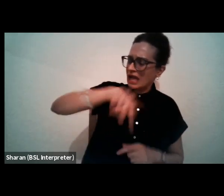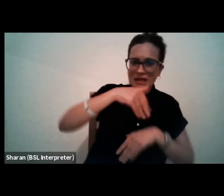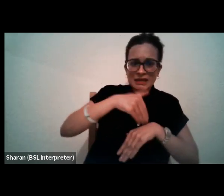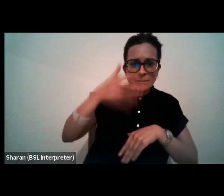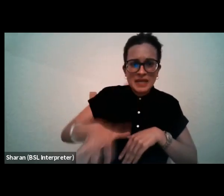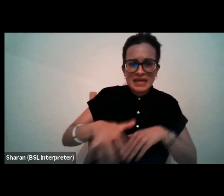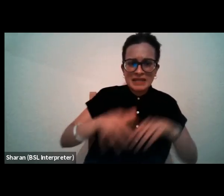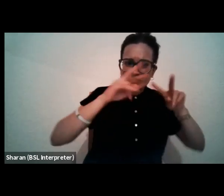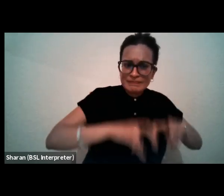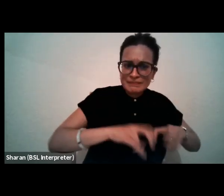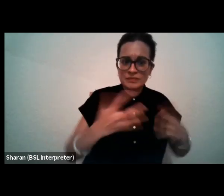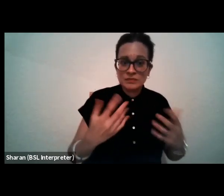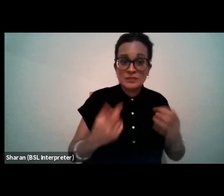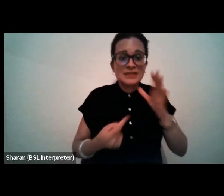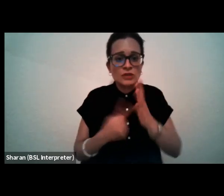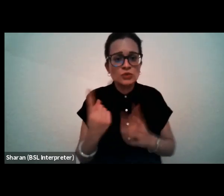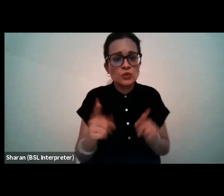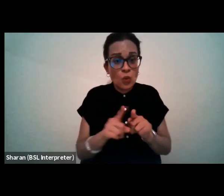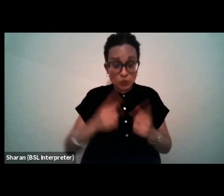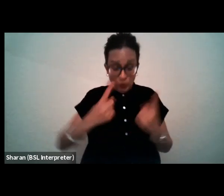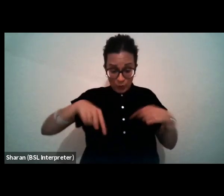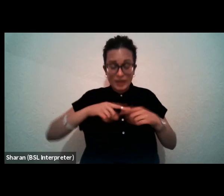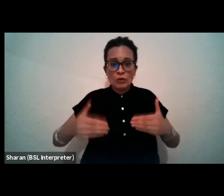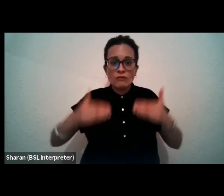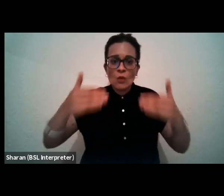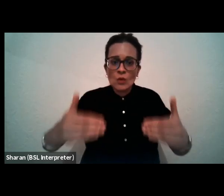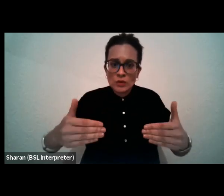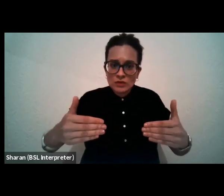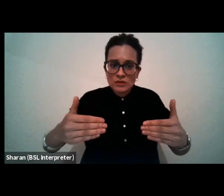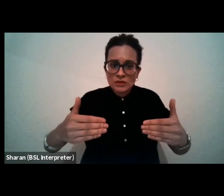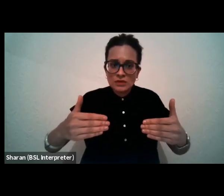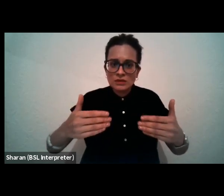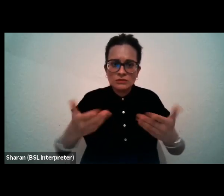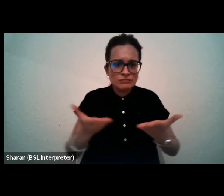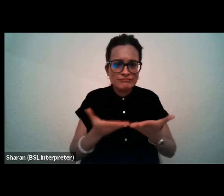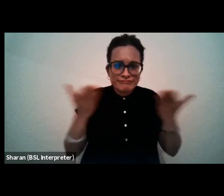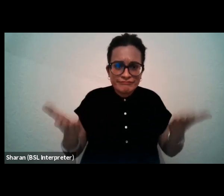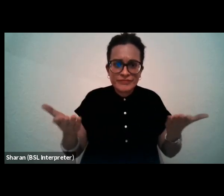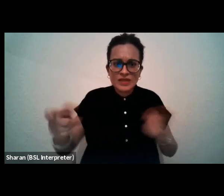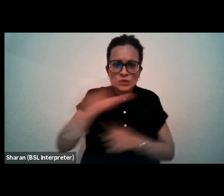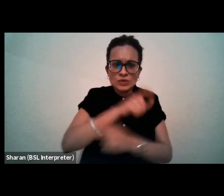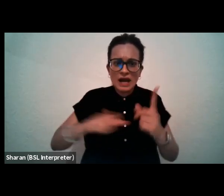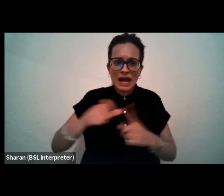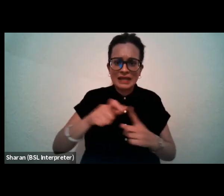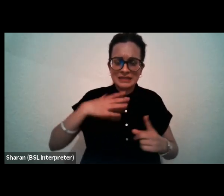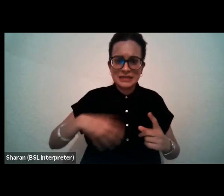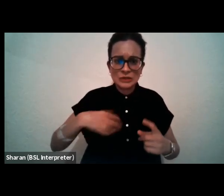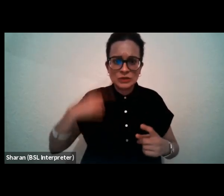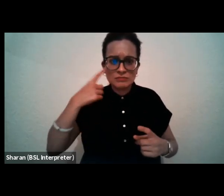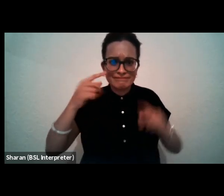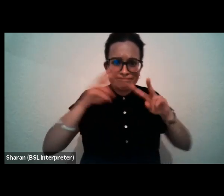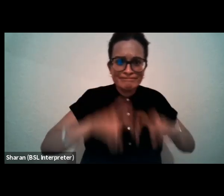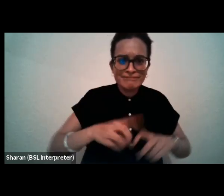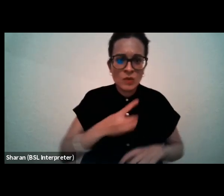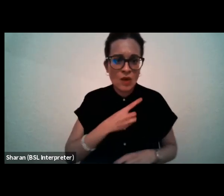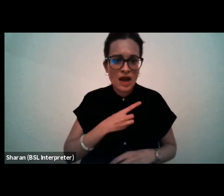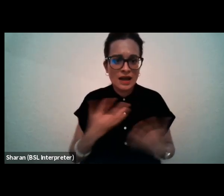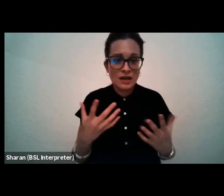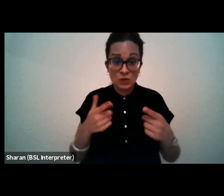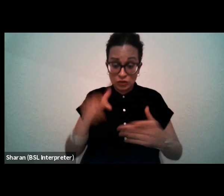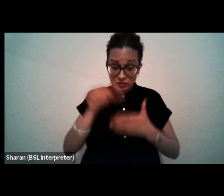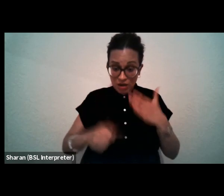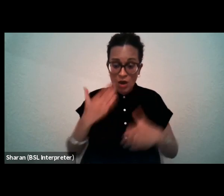but it is essential for us going forward in a just and fair society, really. And actually, we need to start some of that work now.